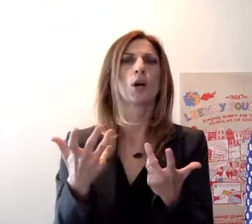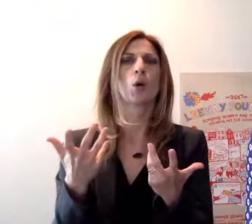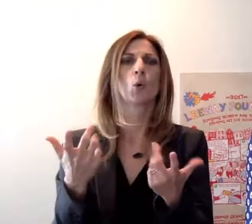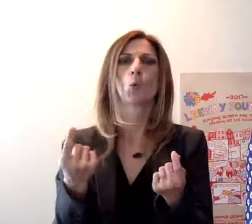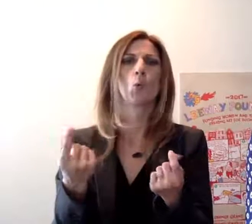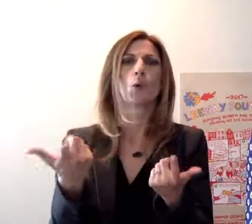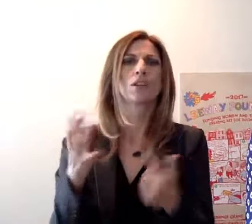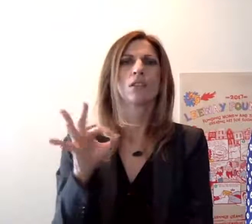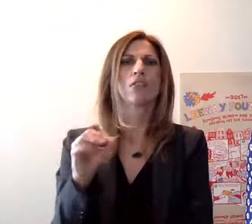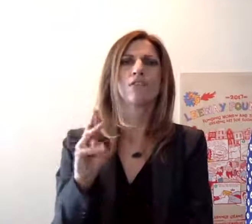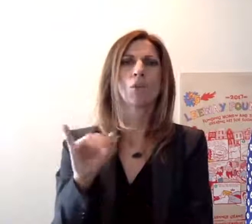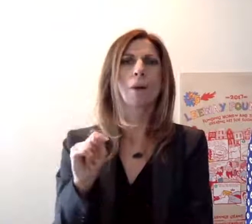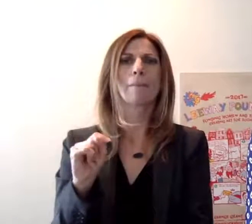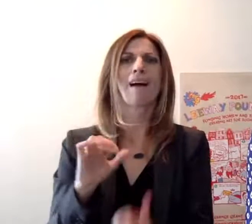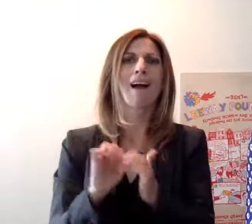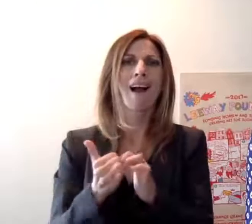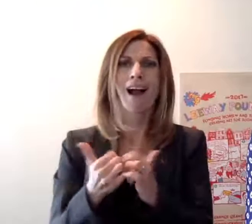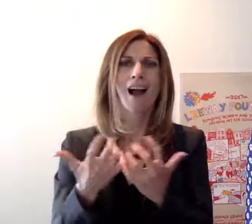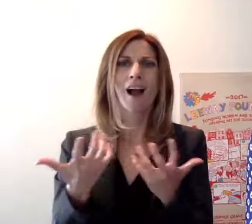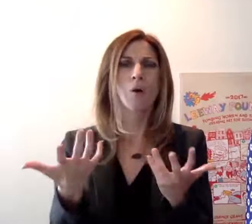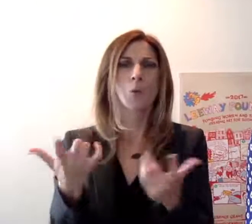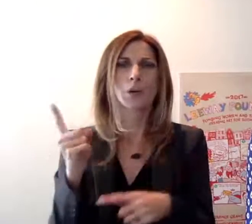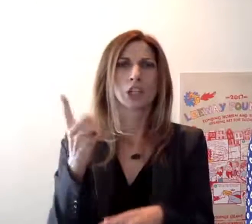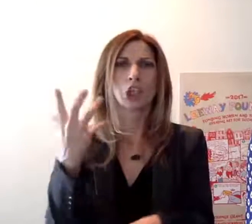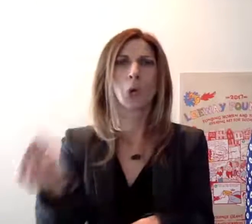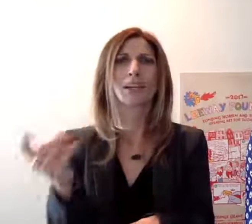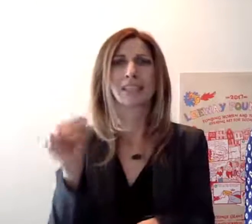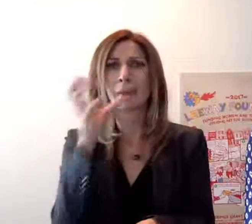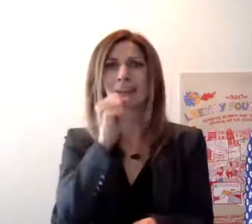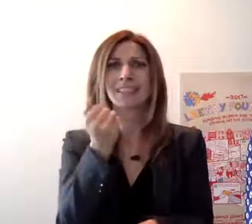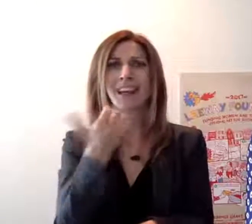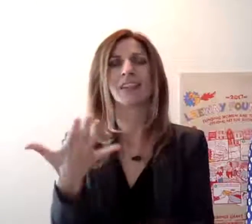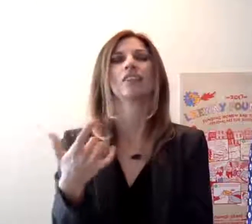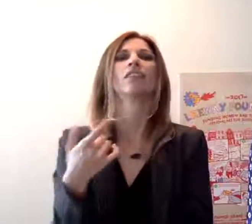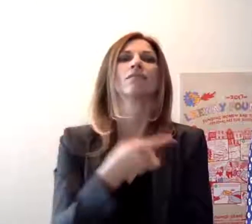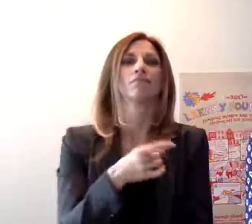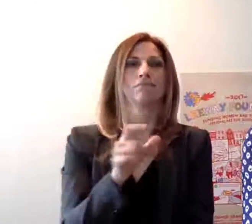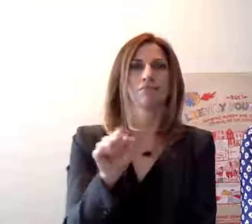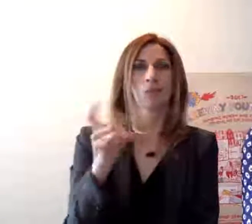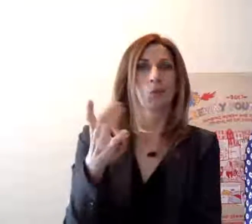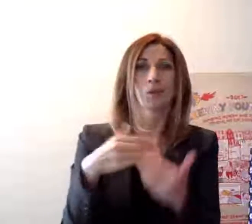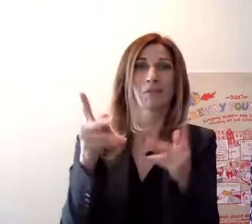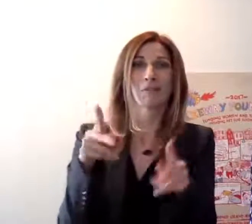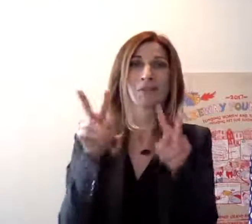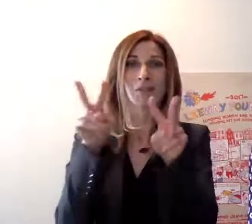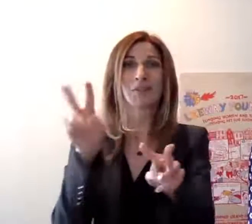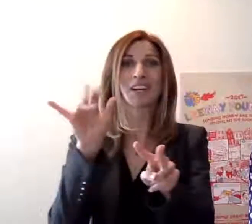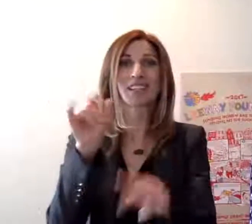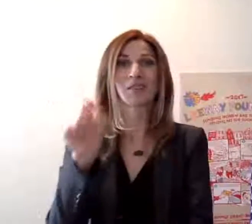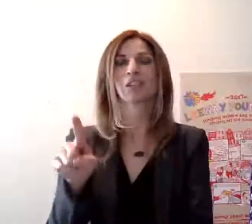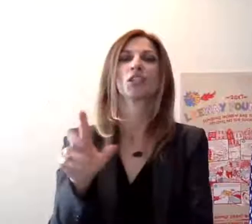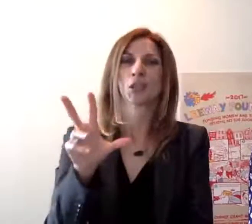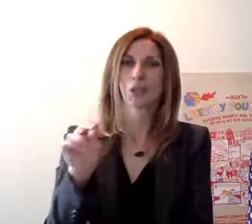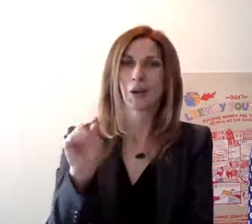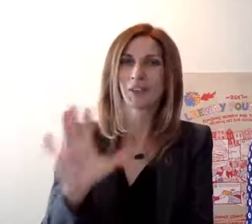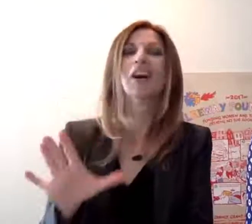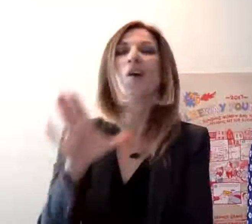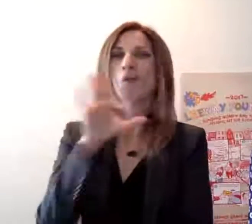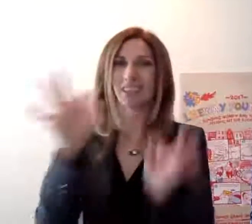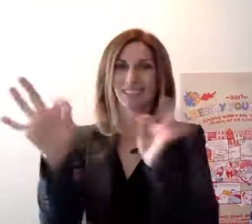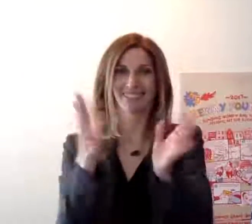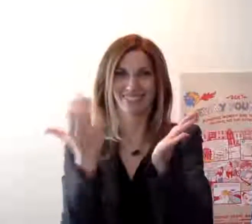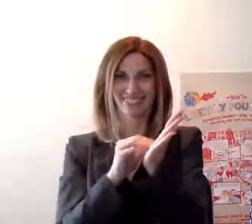the format, how do you do it, where is it going, did I miss anything? And to that watcher that asked that question, no. So I can reiterate